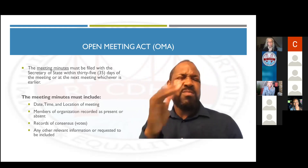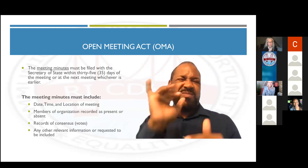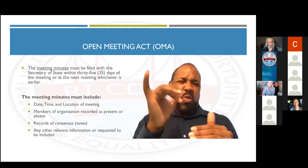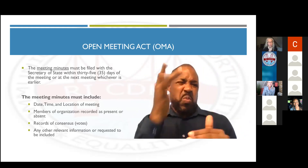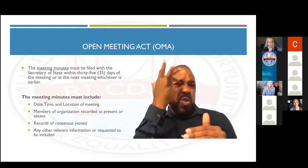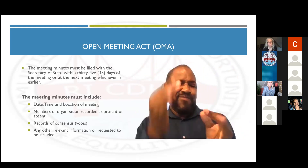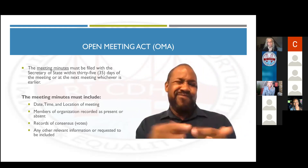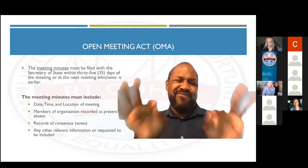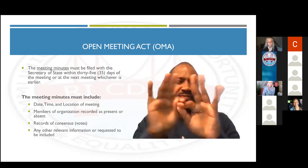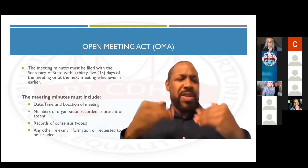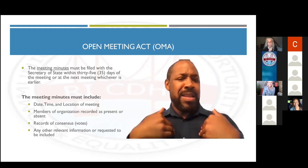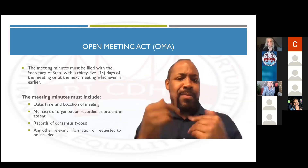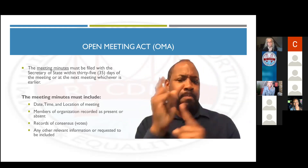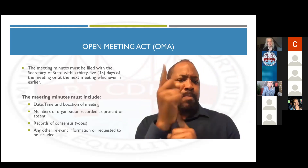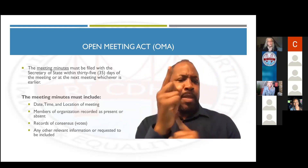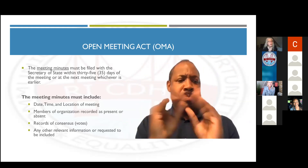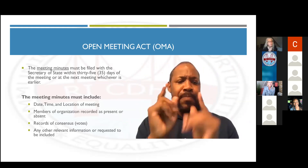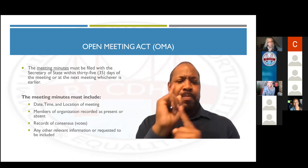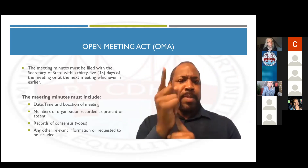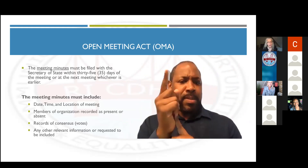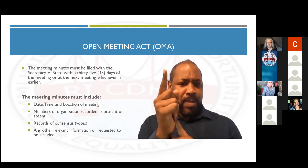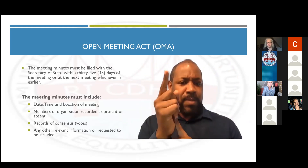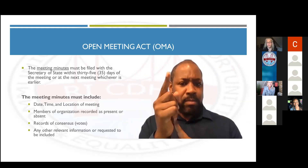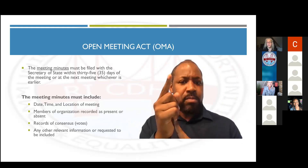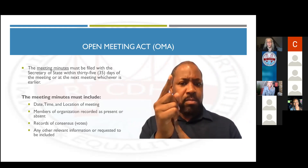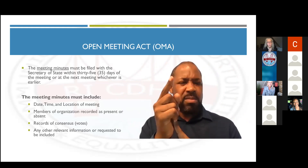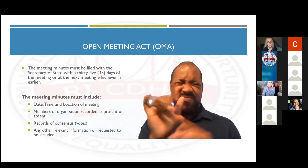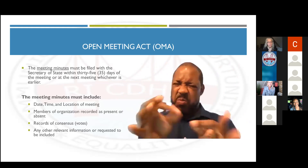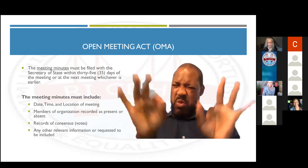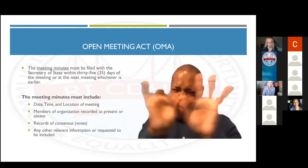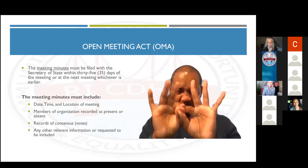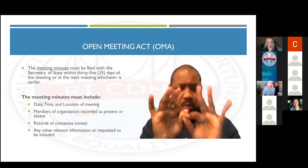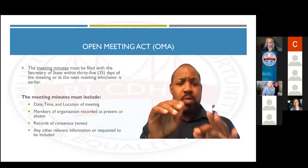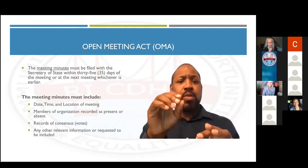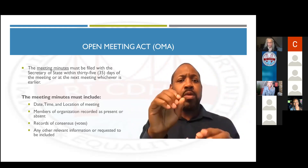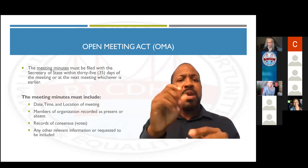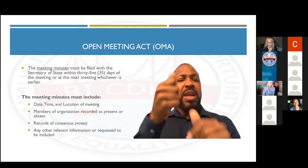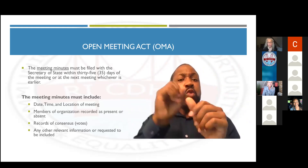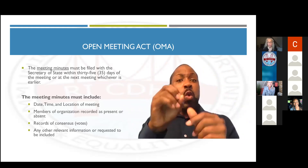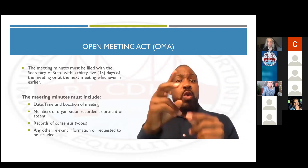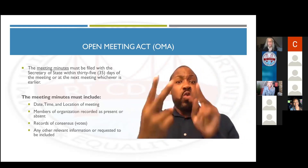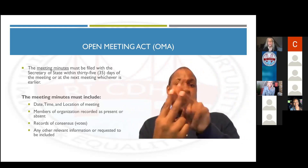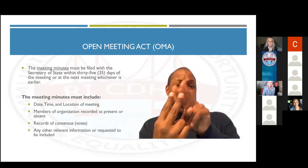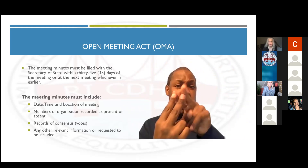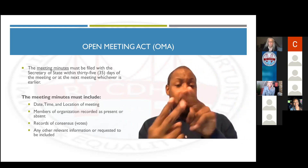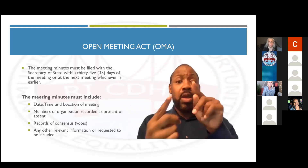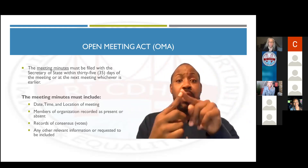minutes are. It's very important to have the minutes of the meeting in a timely manner so that the public is